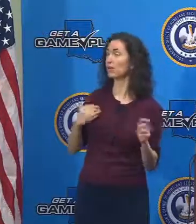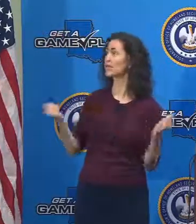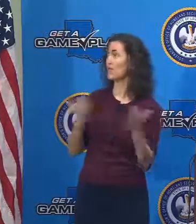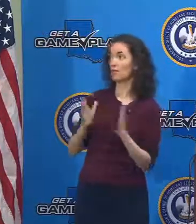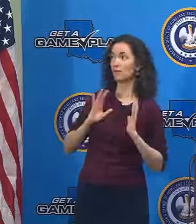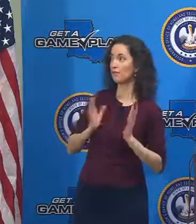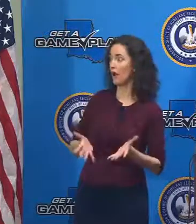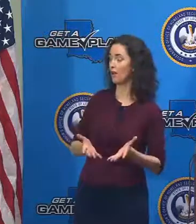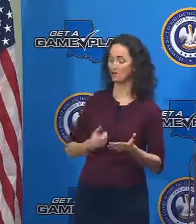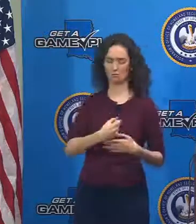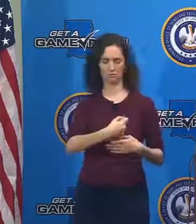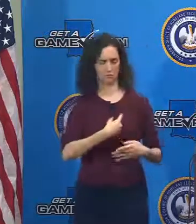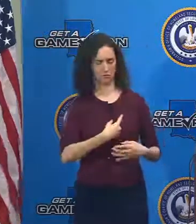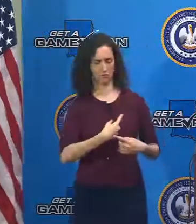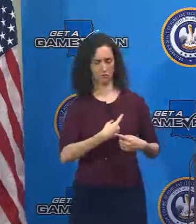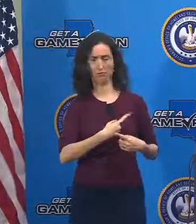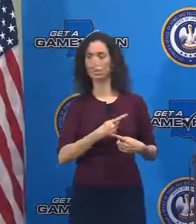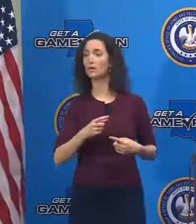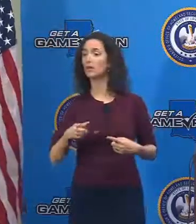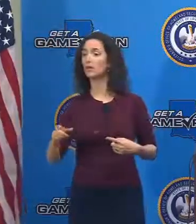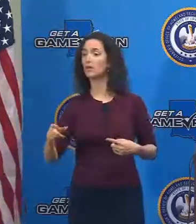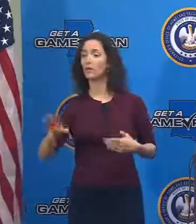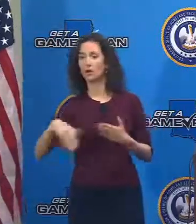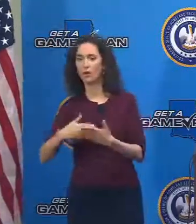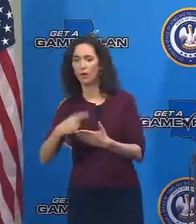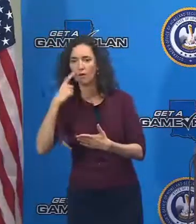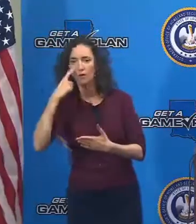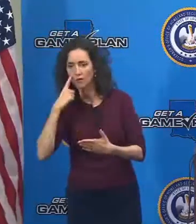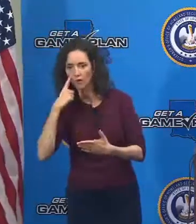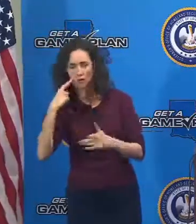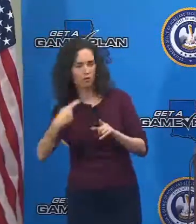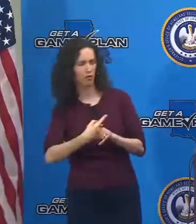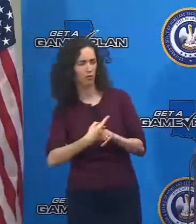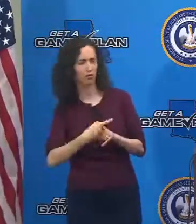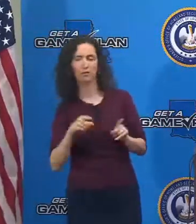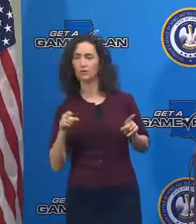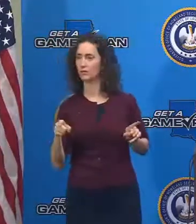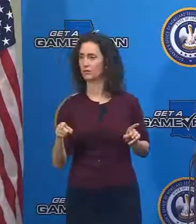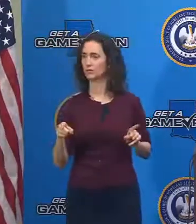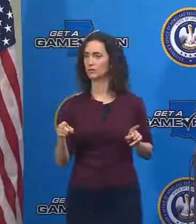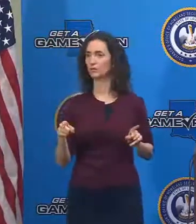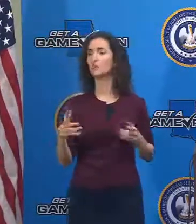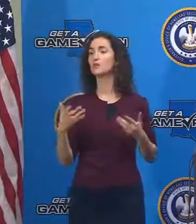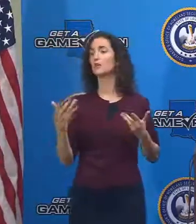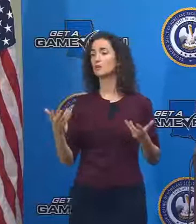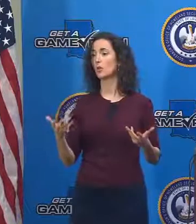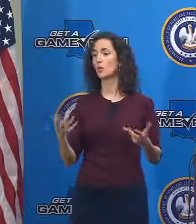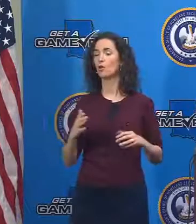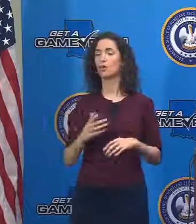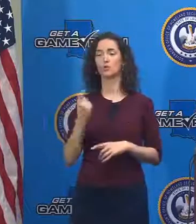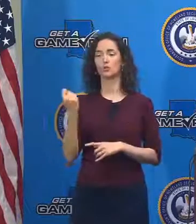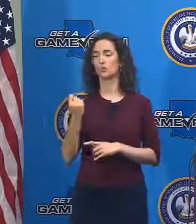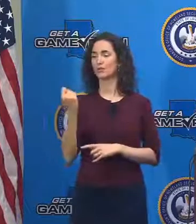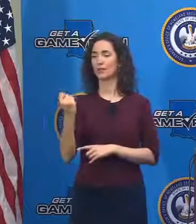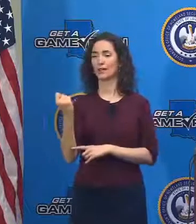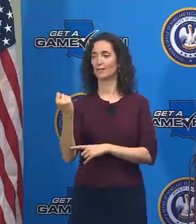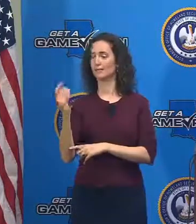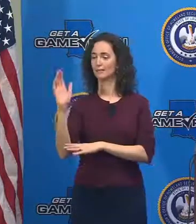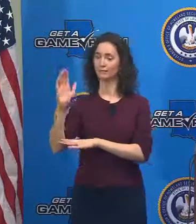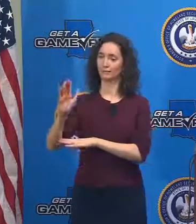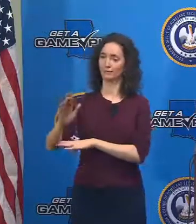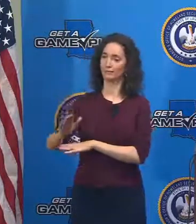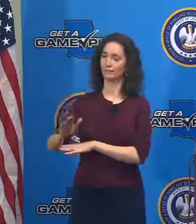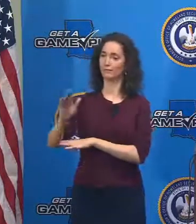everything was fine. And that is not what we were finding when we were on the ground. So by that Tuesday late, as we